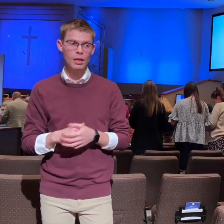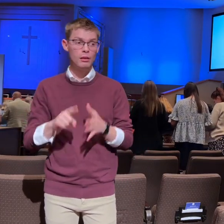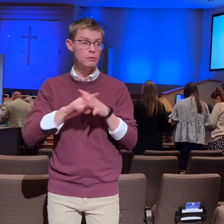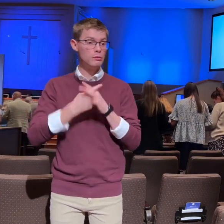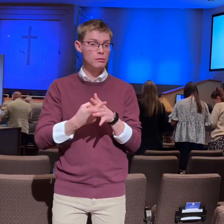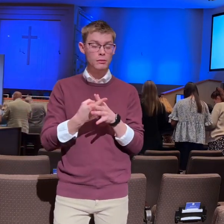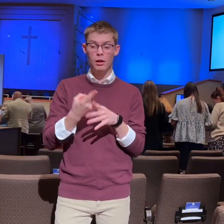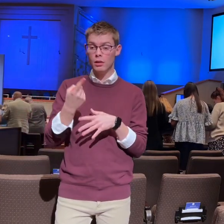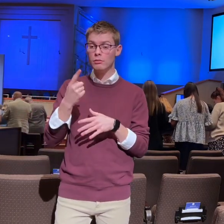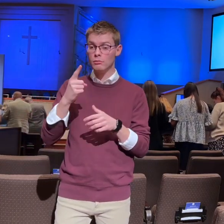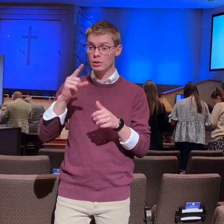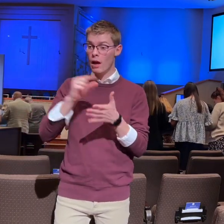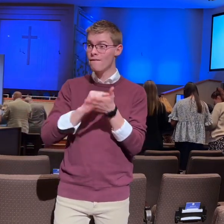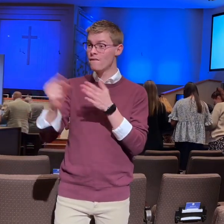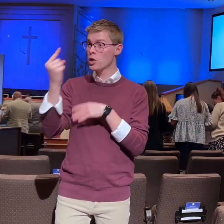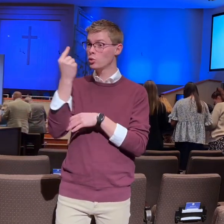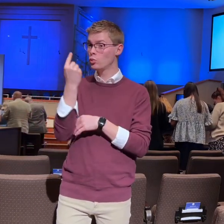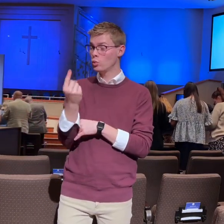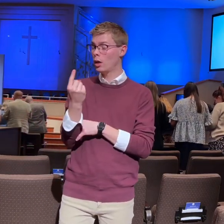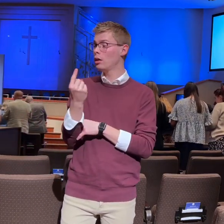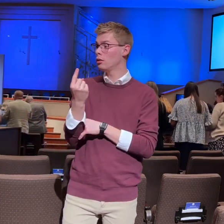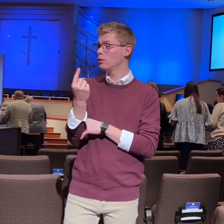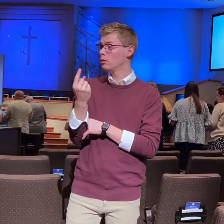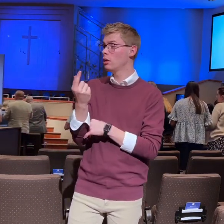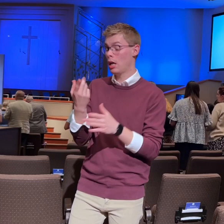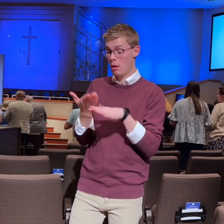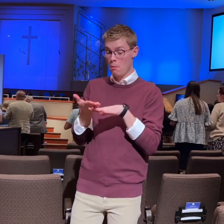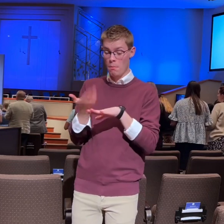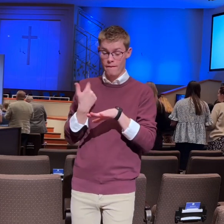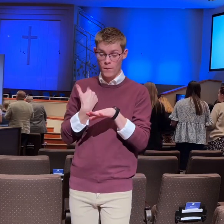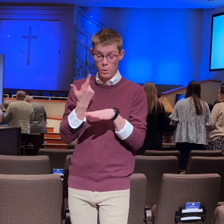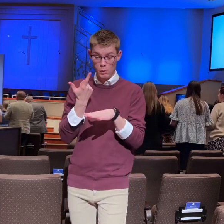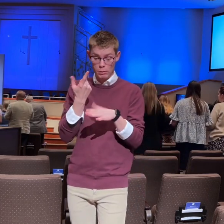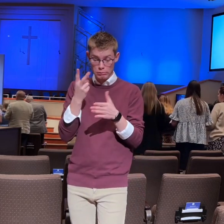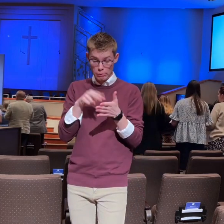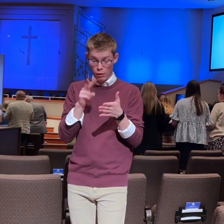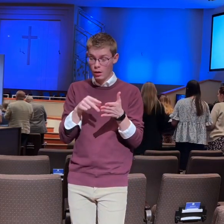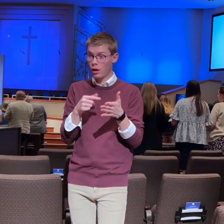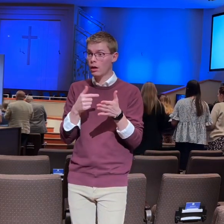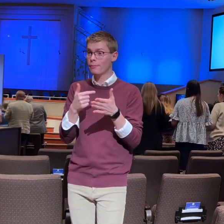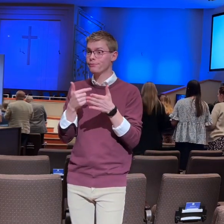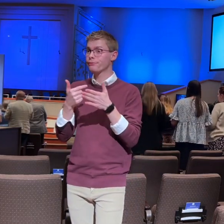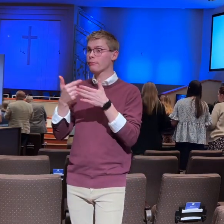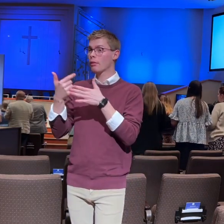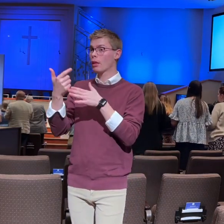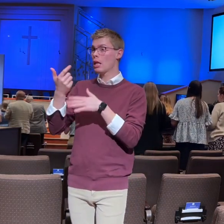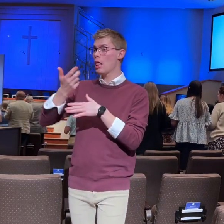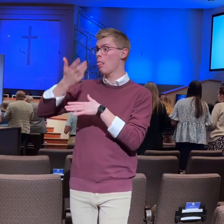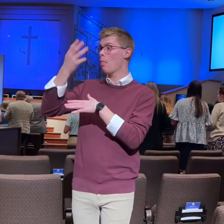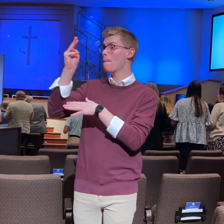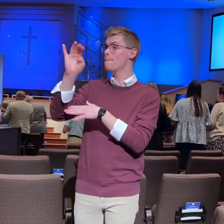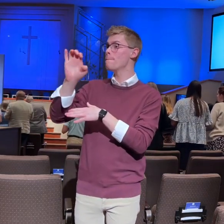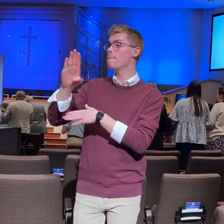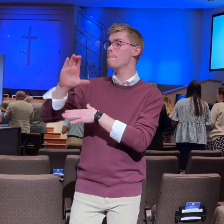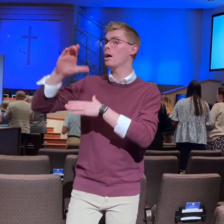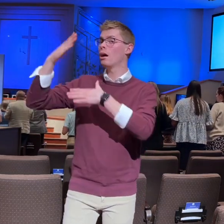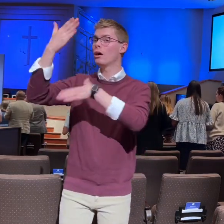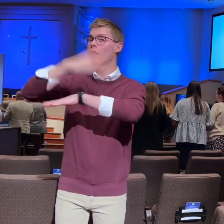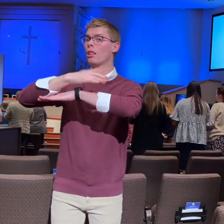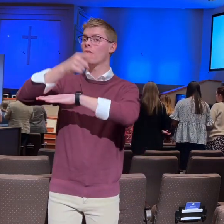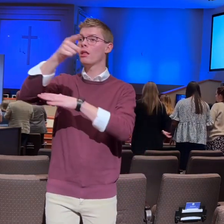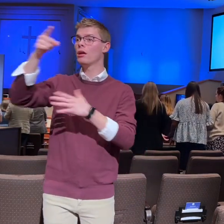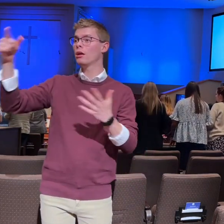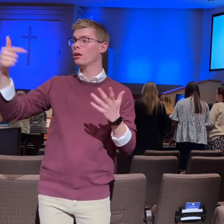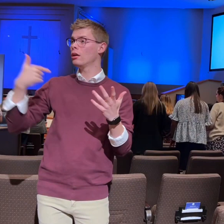verse number 1. I do want to mention before I read the scriptures that in the back lobby, some things I'm going to mention in the message tonight.